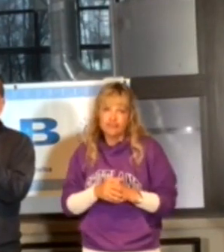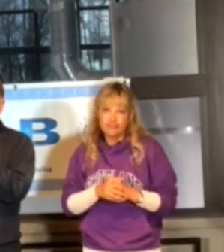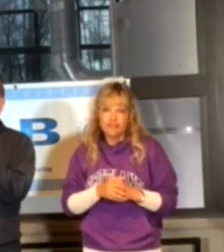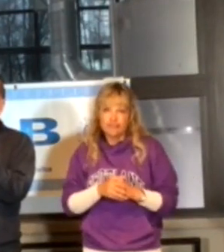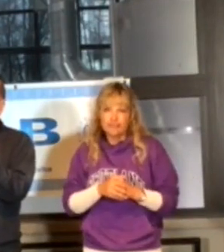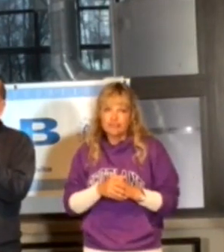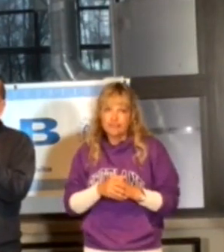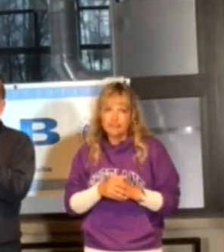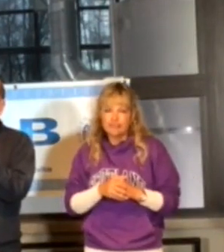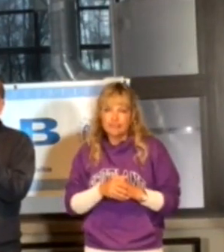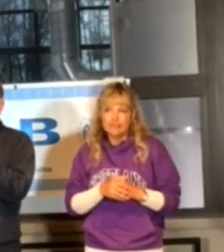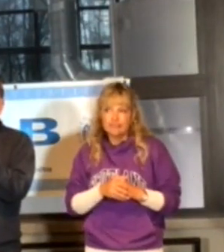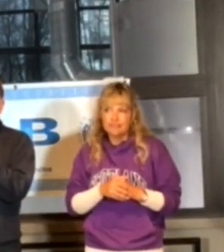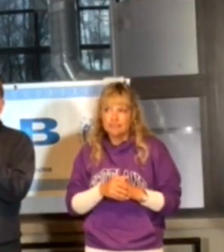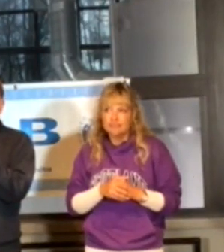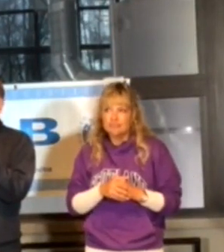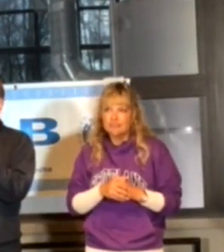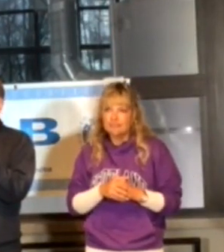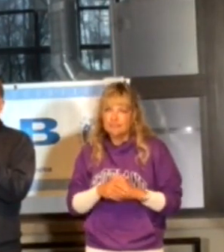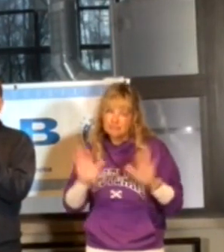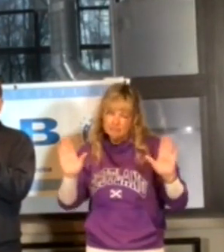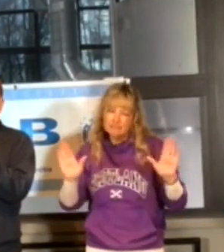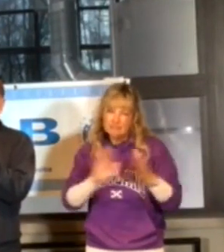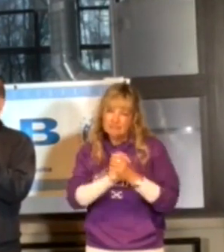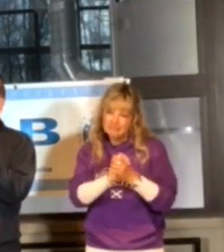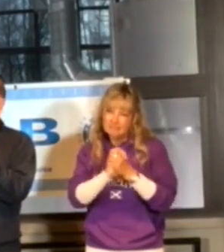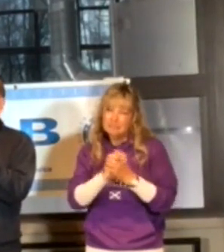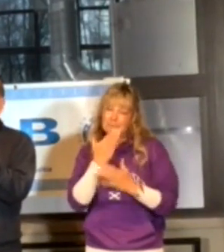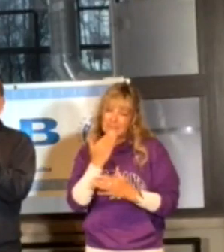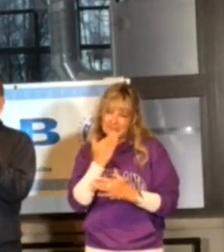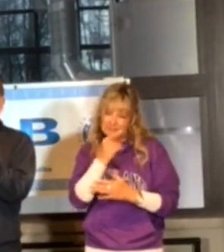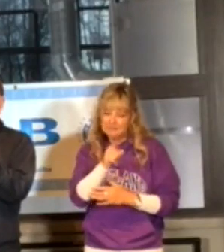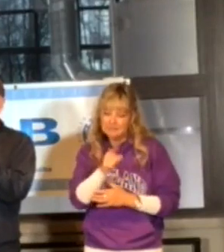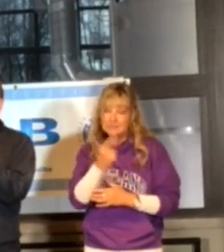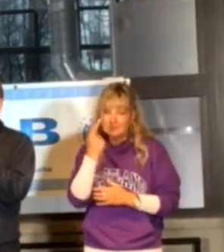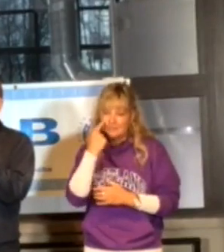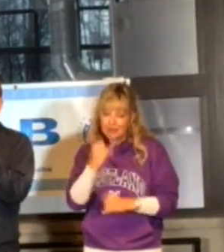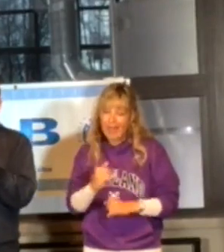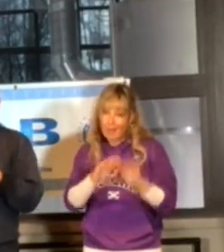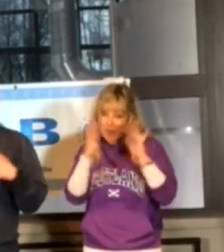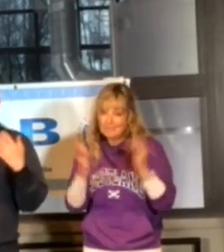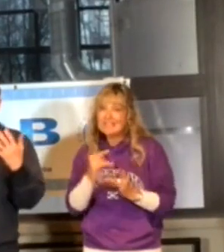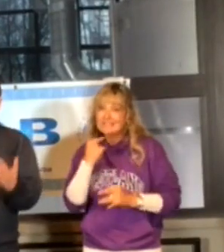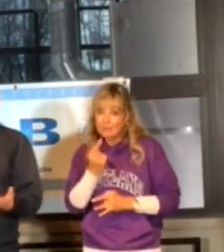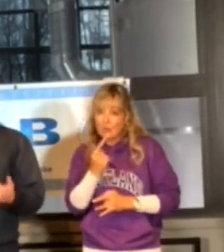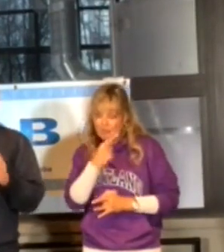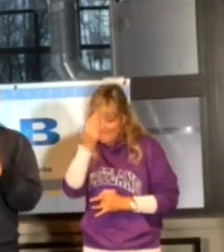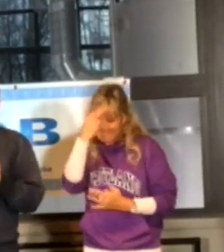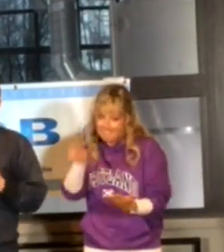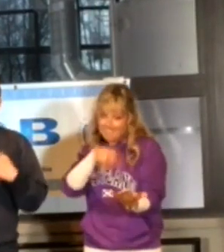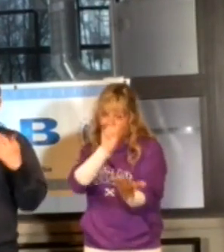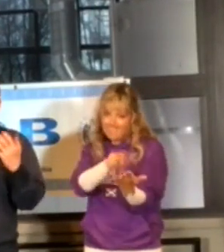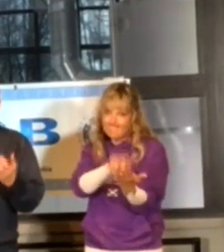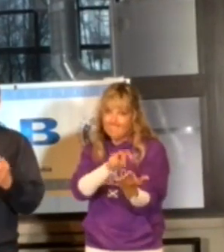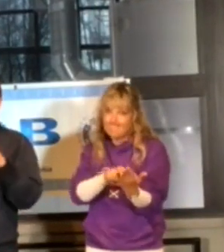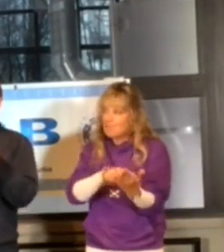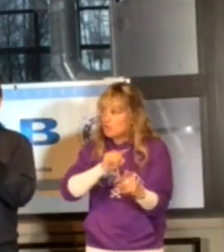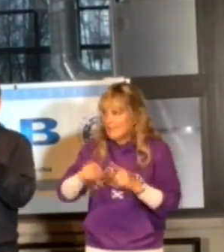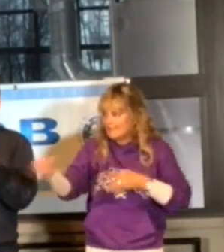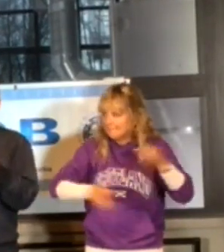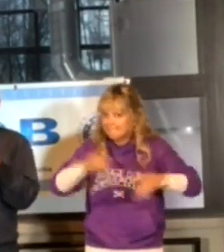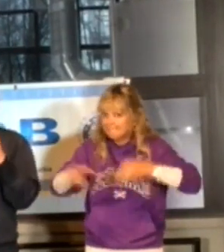on. But I would urge you to get on board now as quickly as possible. We want to gain some momentum to make this